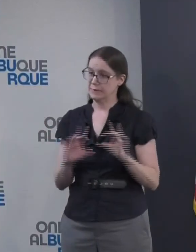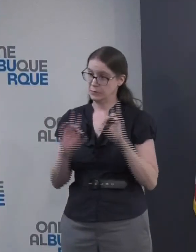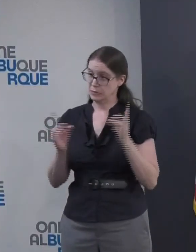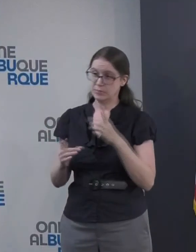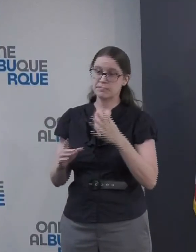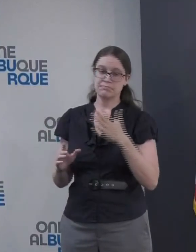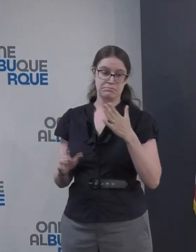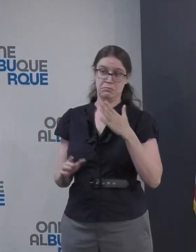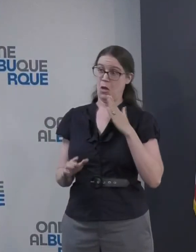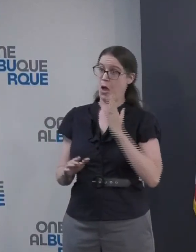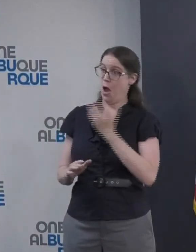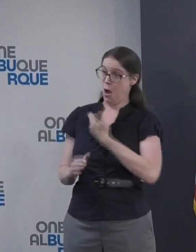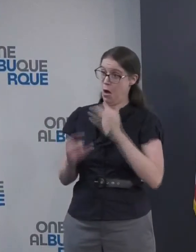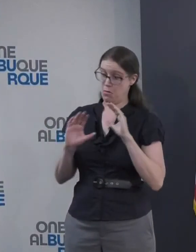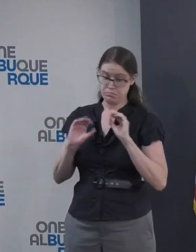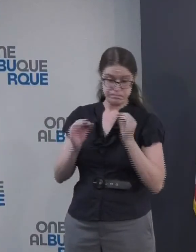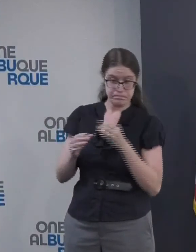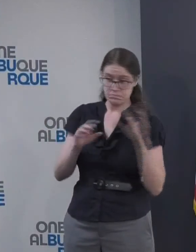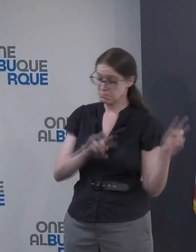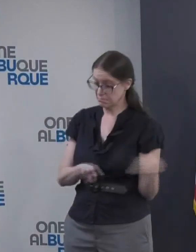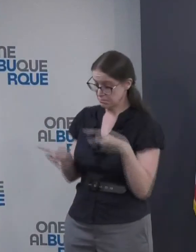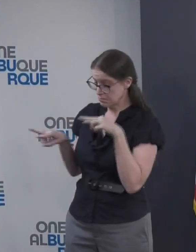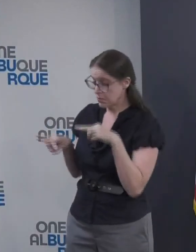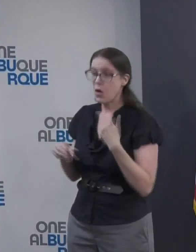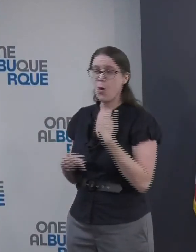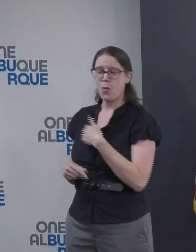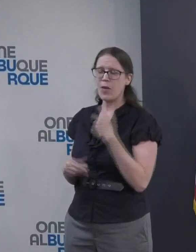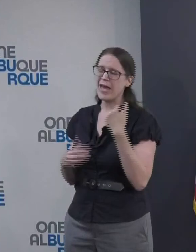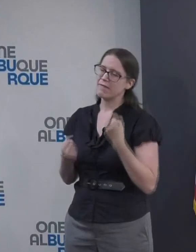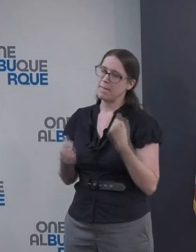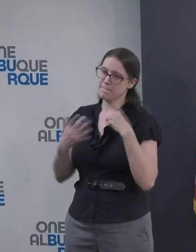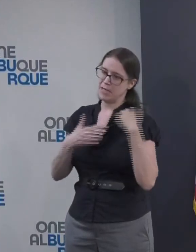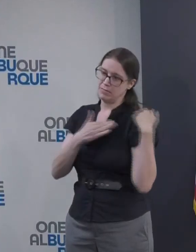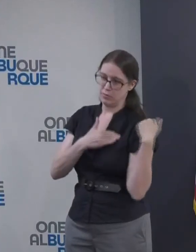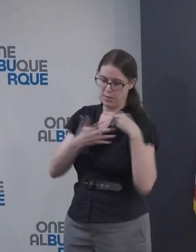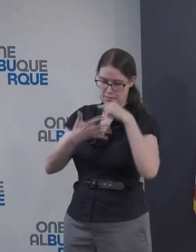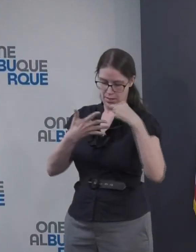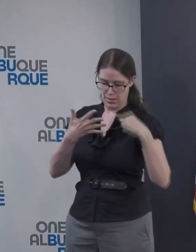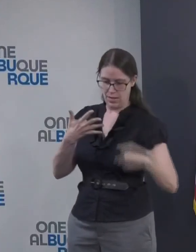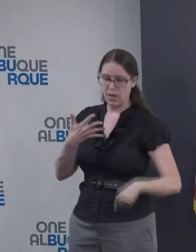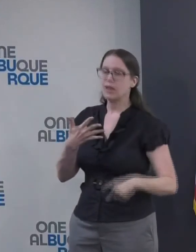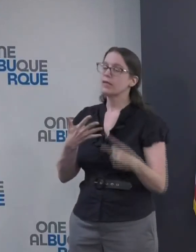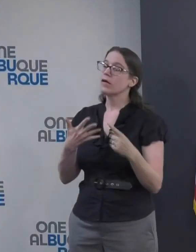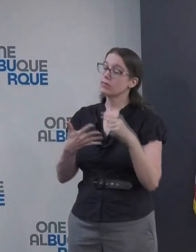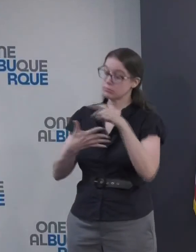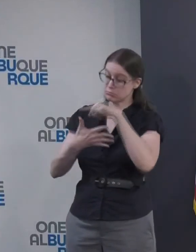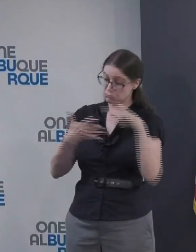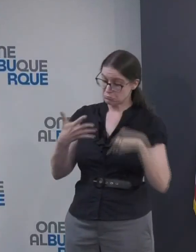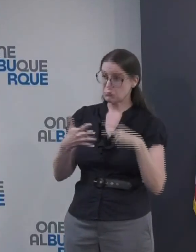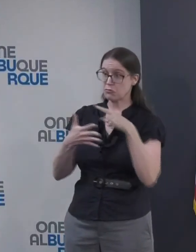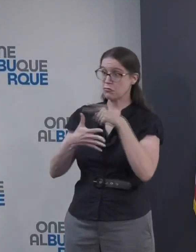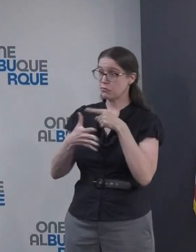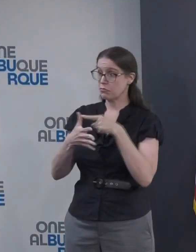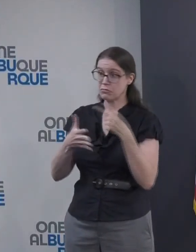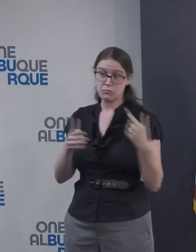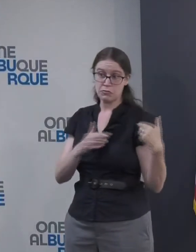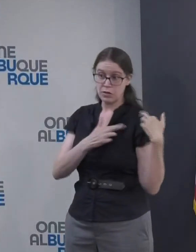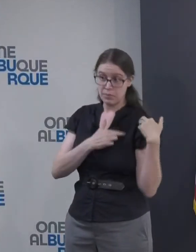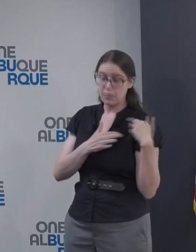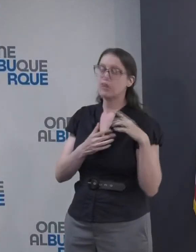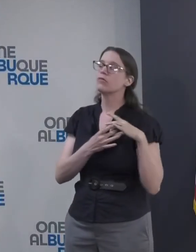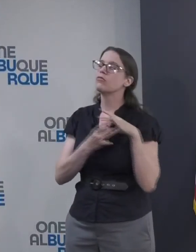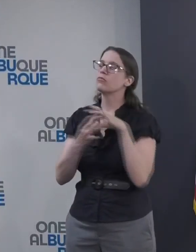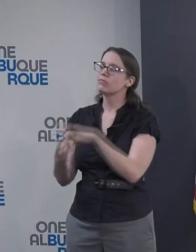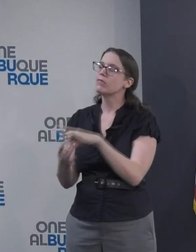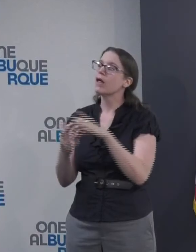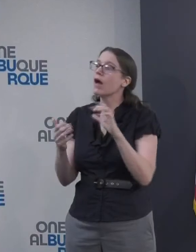a planning perspective, we do a variety of duties and have duties and responsibilities around town, but one of those is assisting